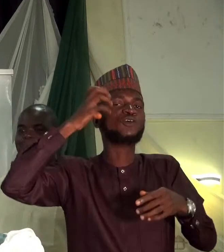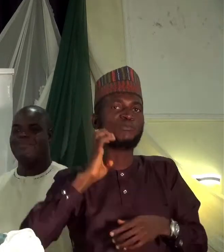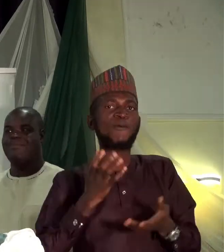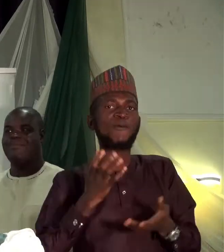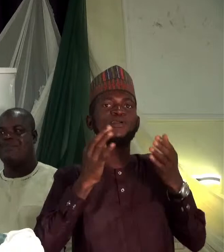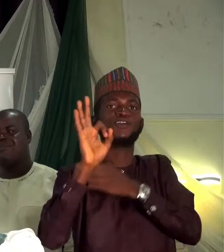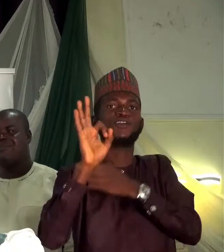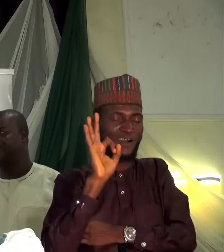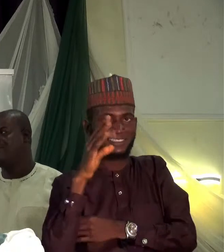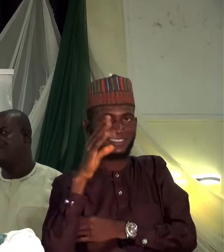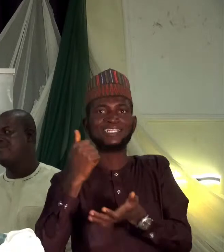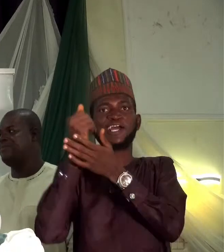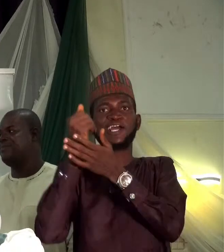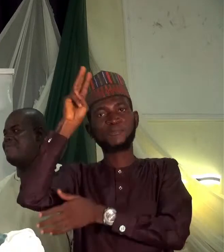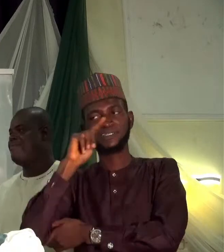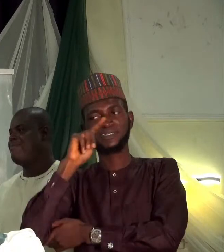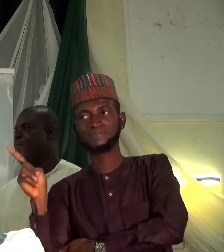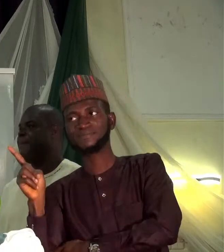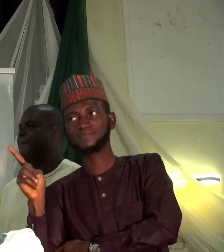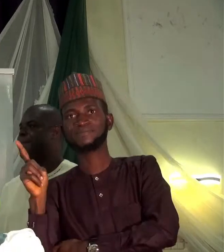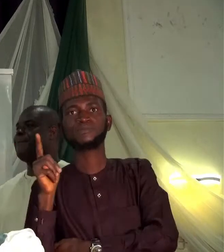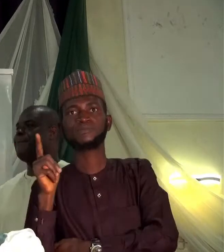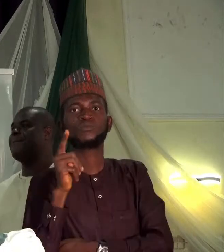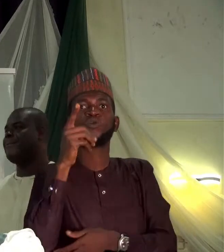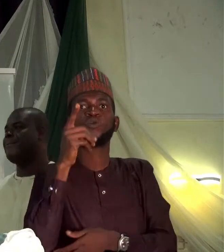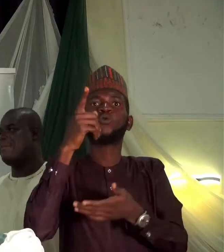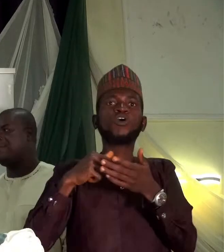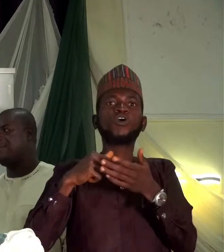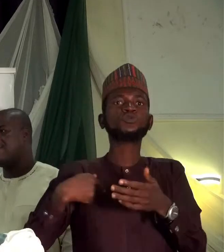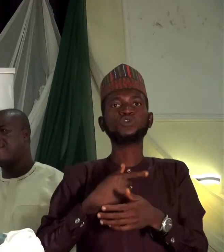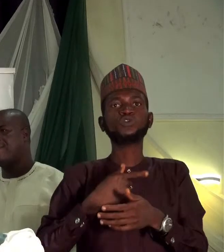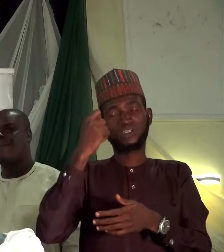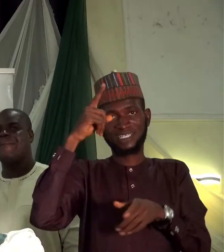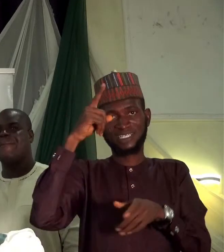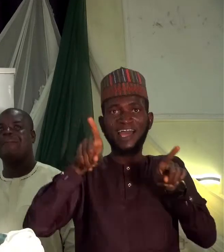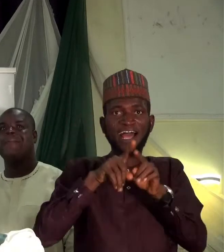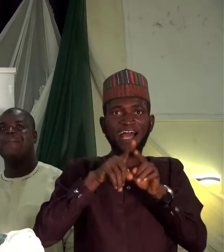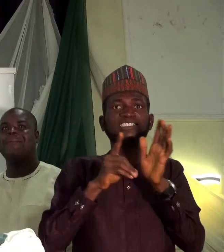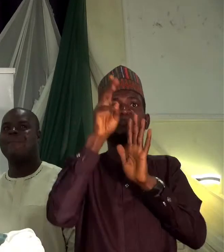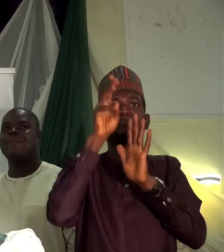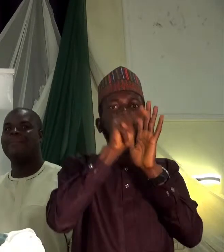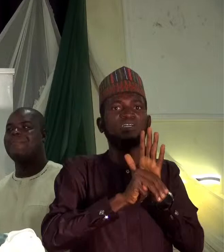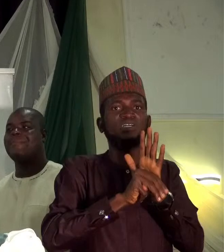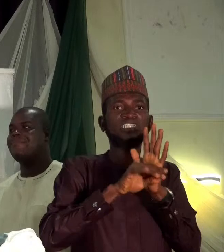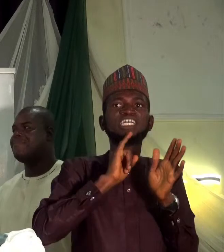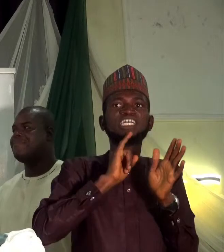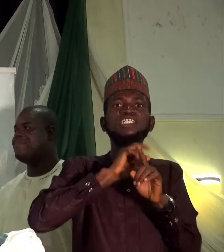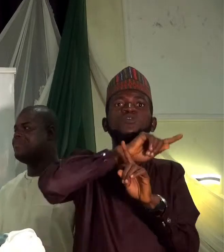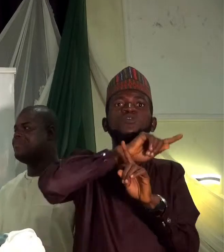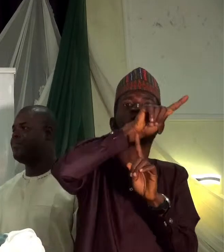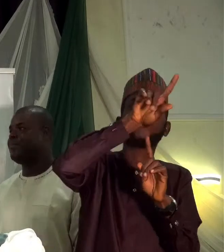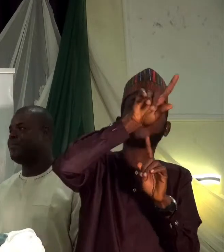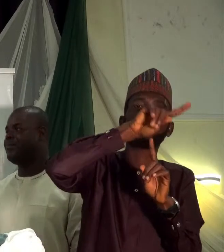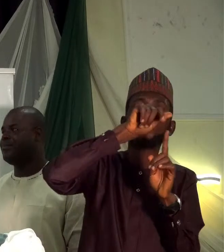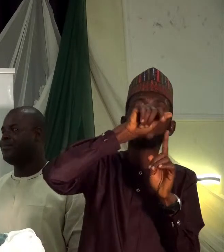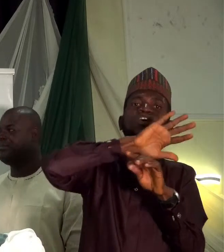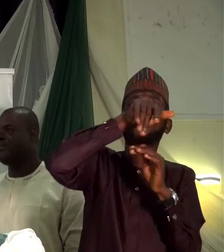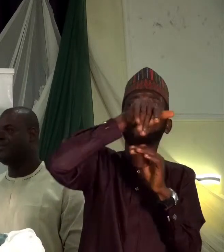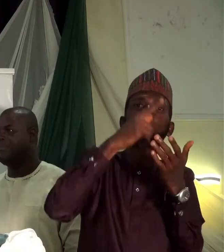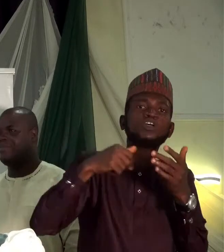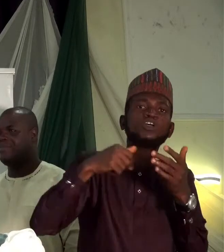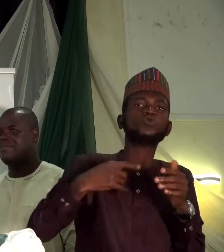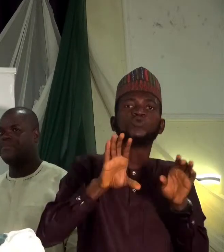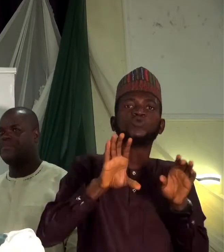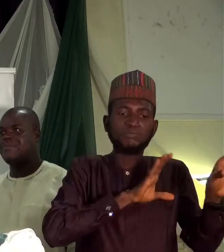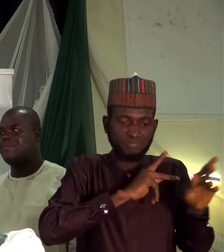tu in tan pe ni idagbasoke o na ni nigba gbogbo nti a ba nse lori ninu ile wa